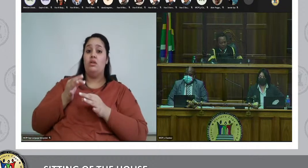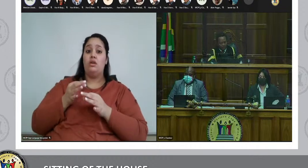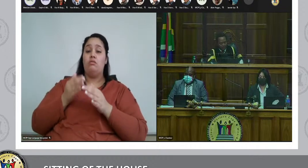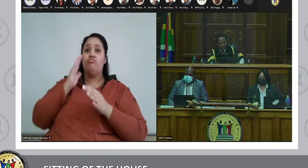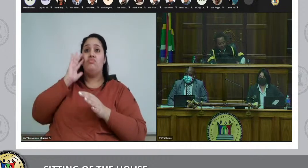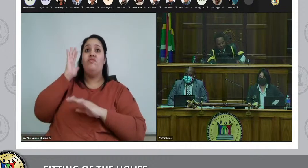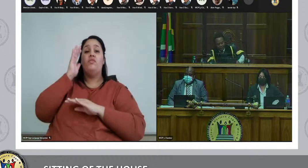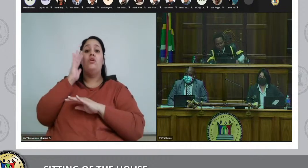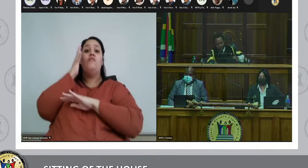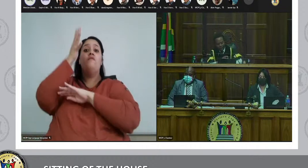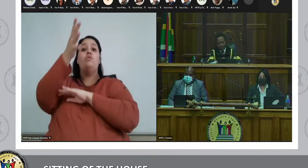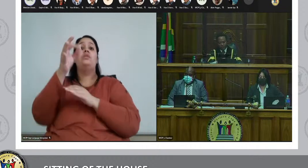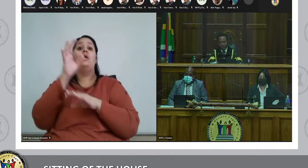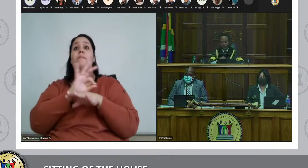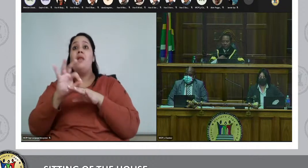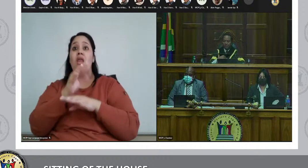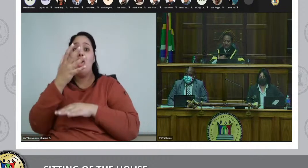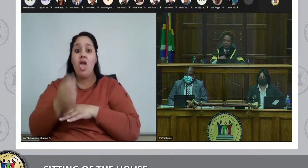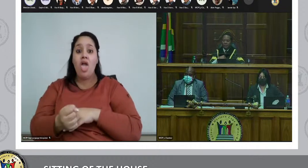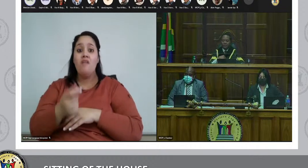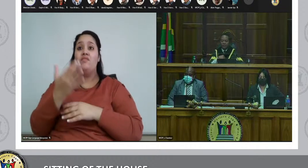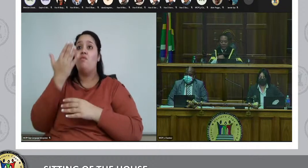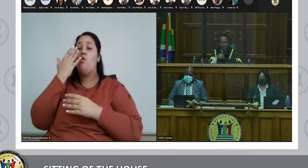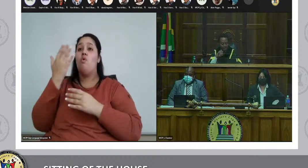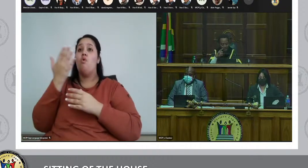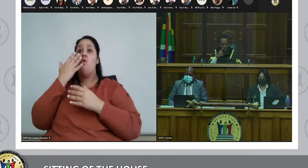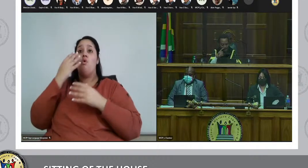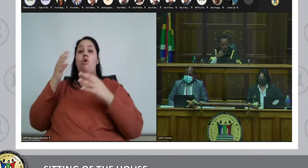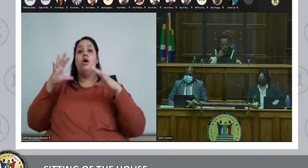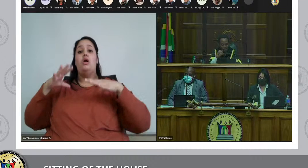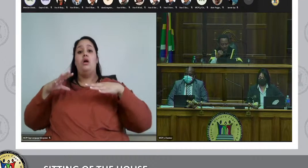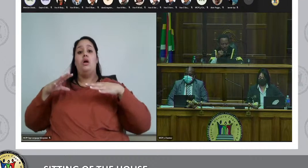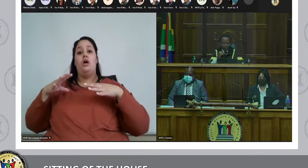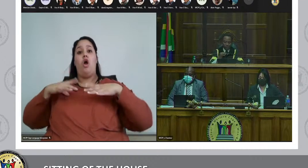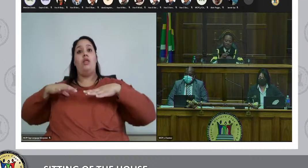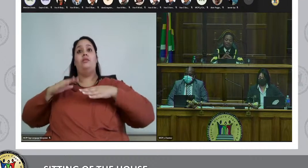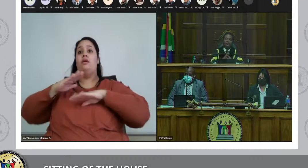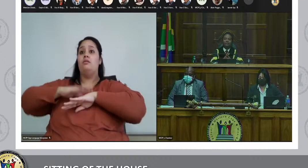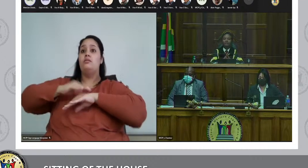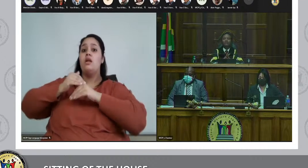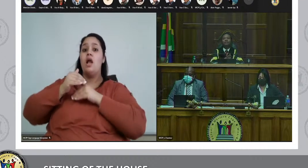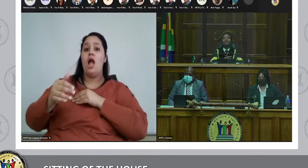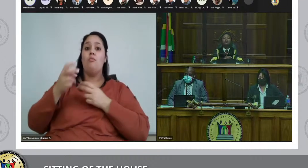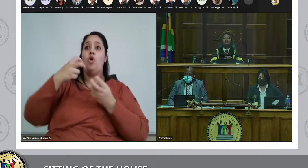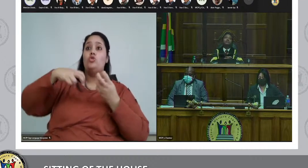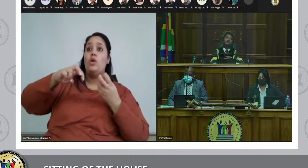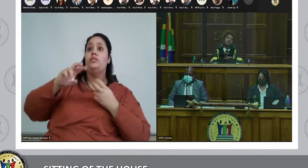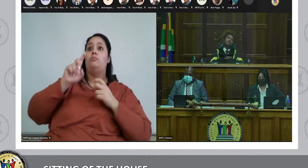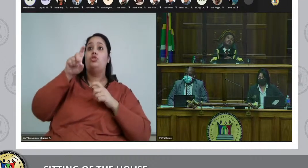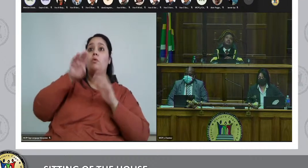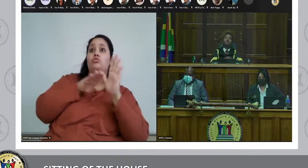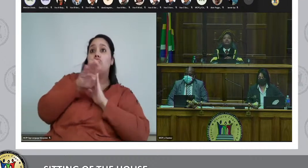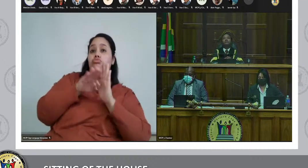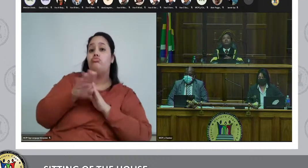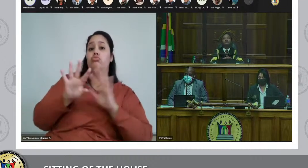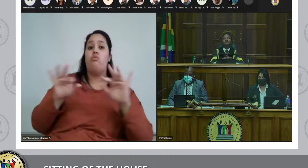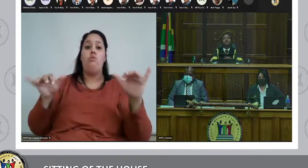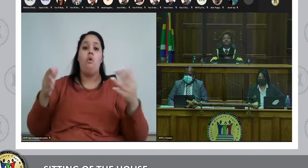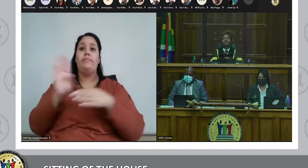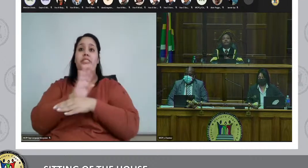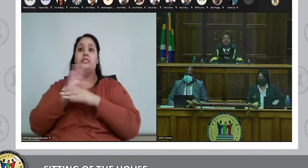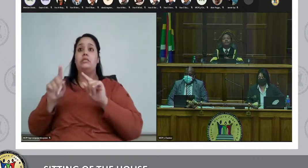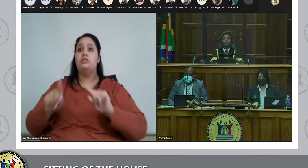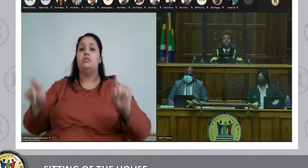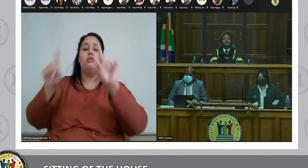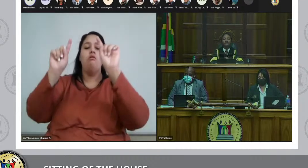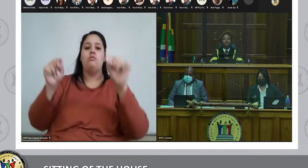festive season where the tourism must boom and some businesses will not